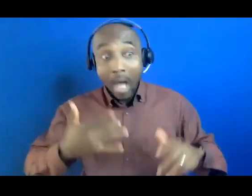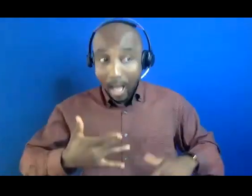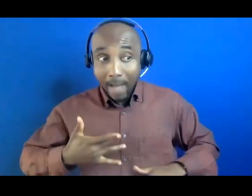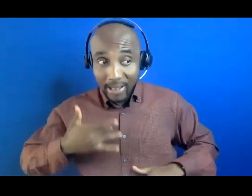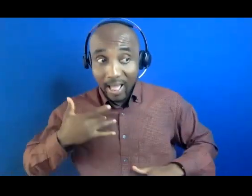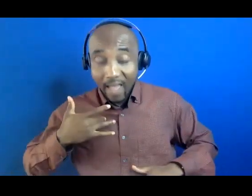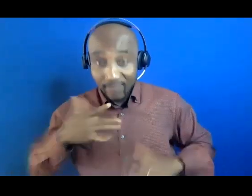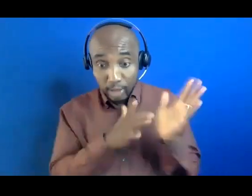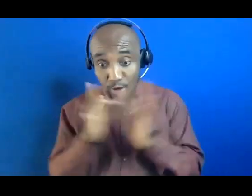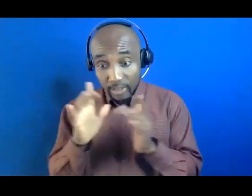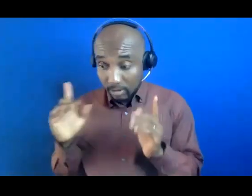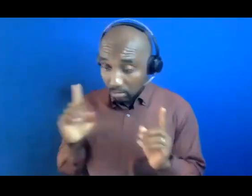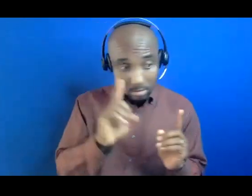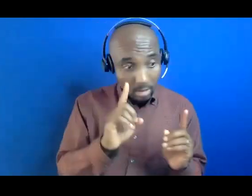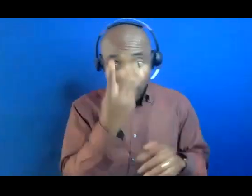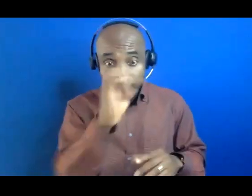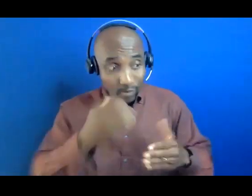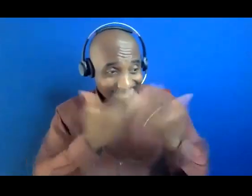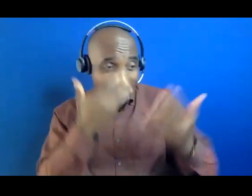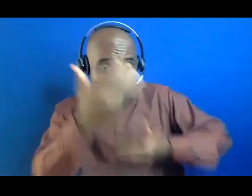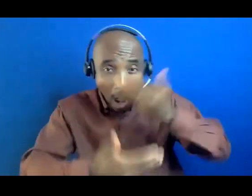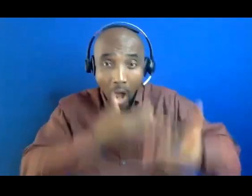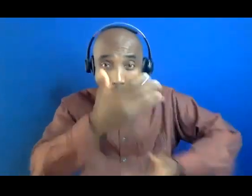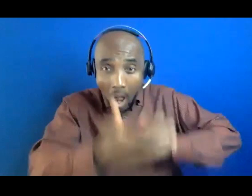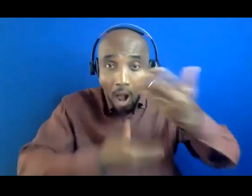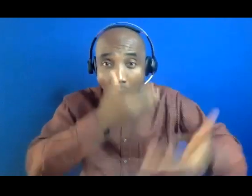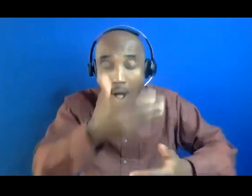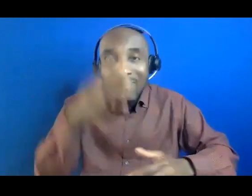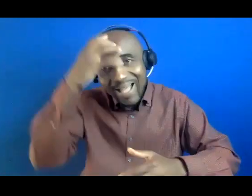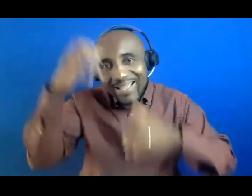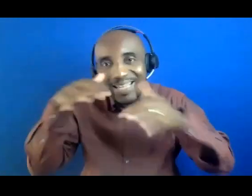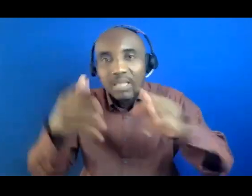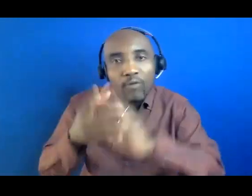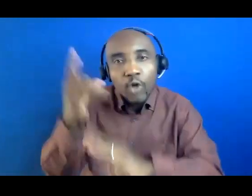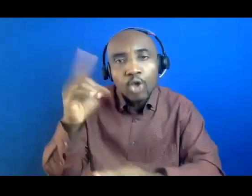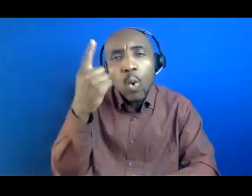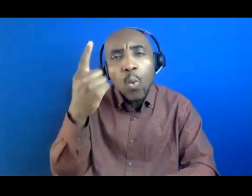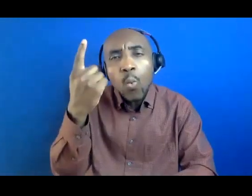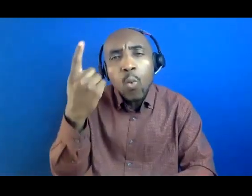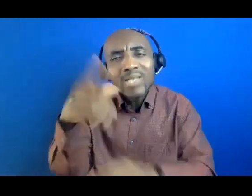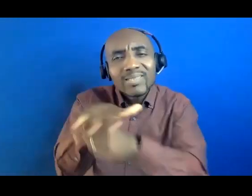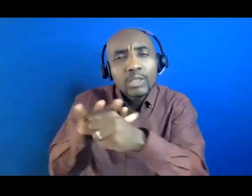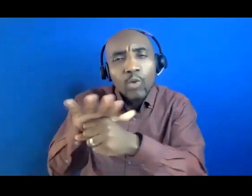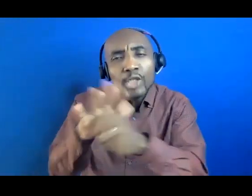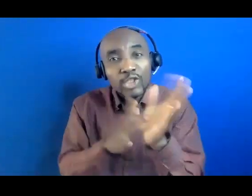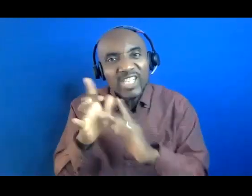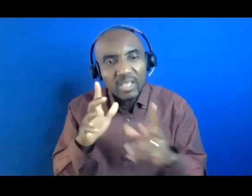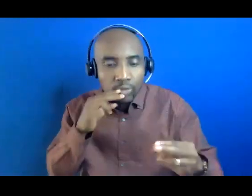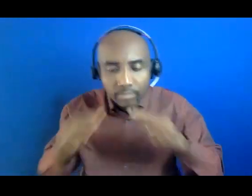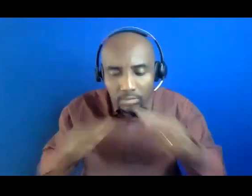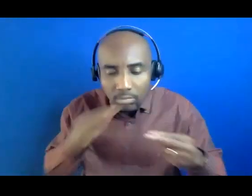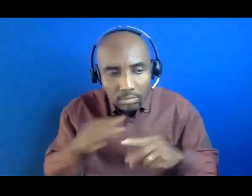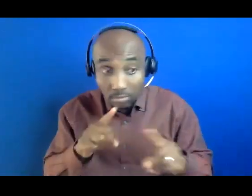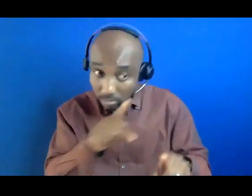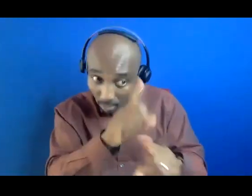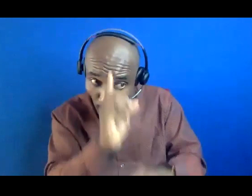40 days and spoke about the kingdom of God. On one occasion, while he was eating with them, he gave them this command: "Do